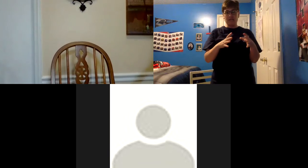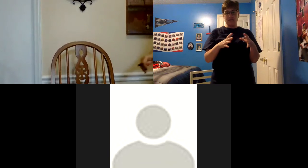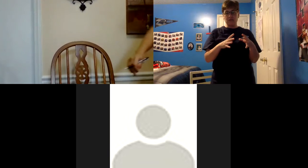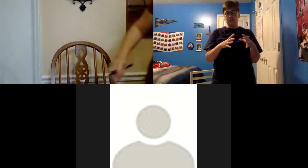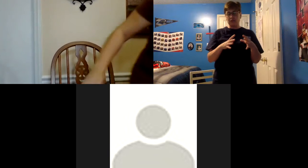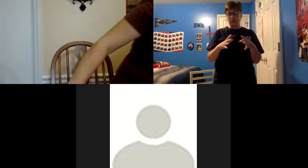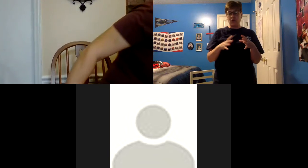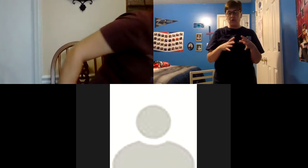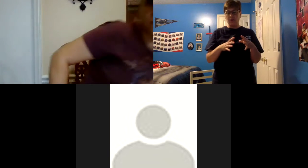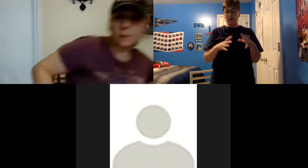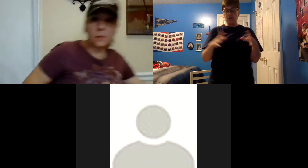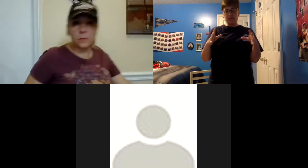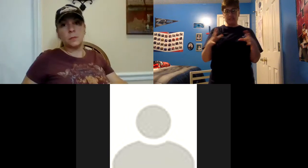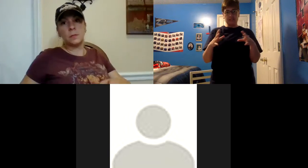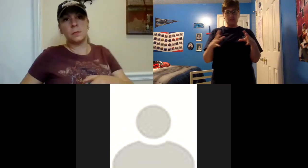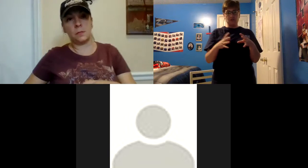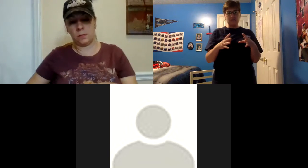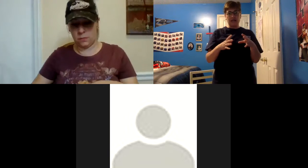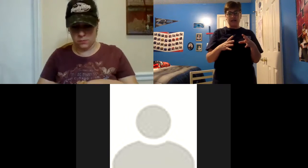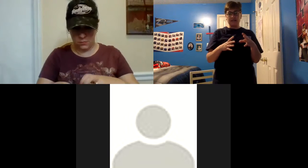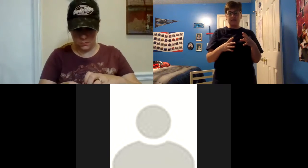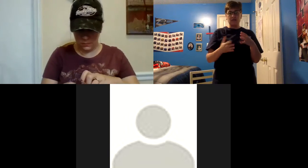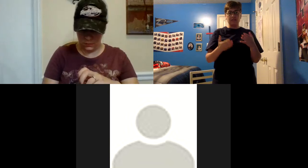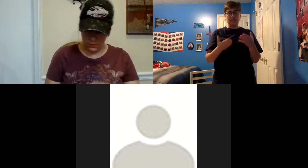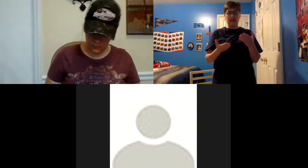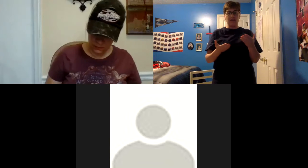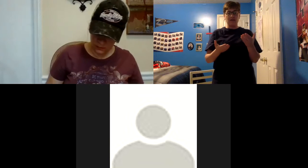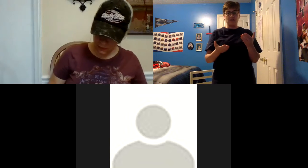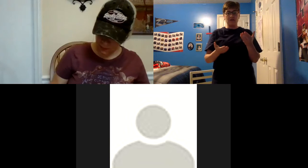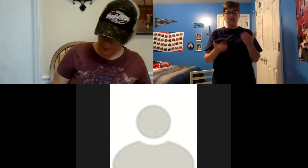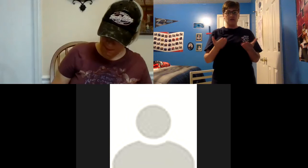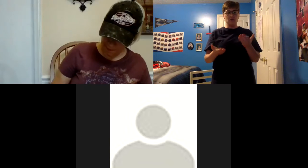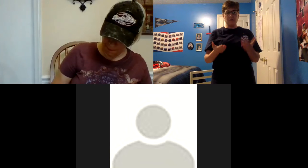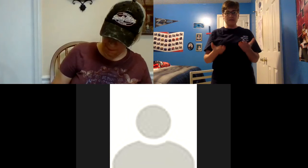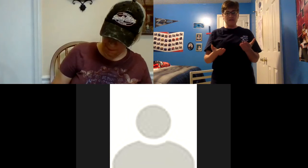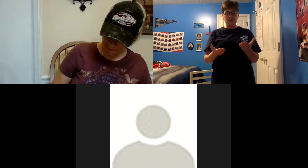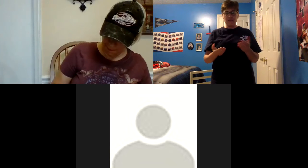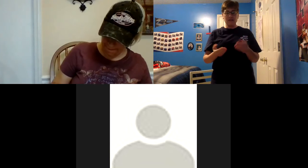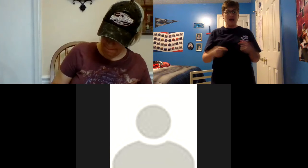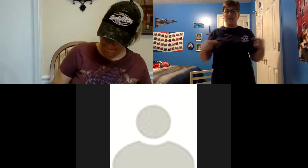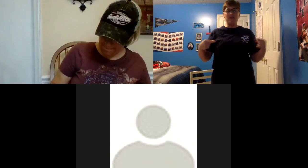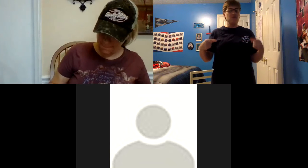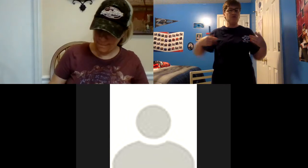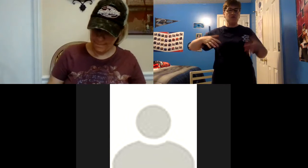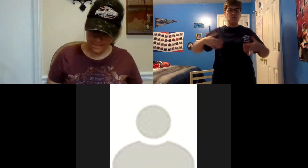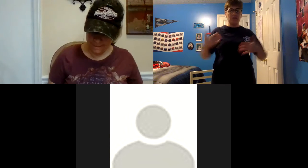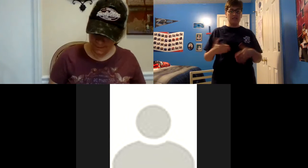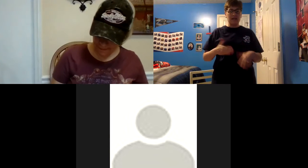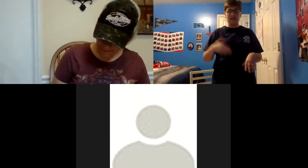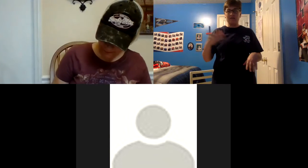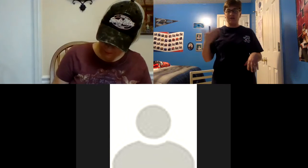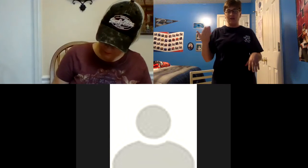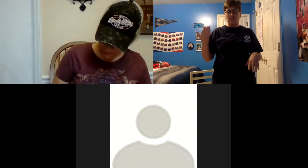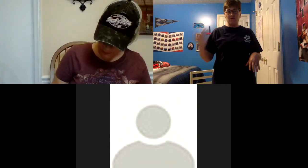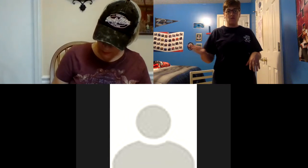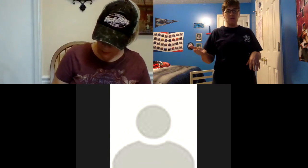them together just so you could see the two signs, so you can see how they're a little bit different. I mean, if you do one